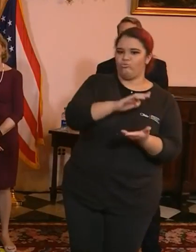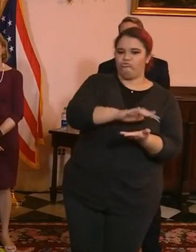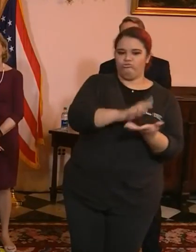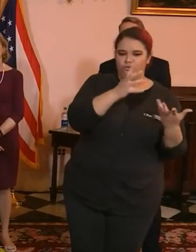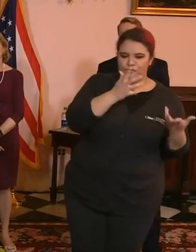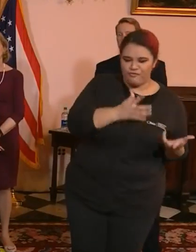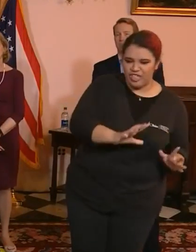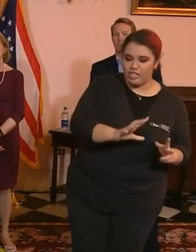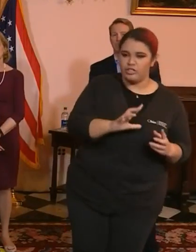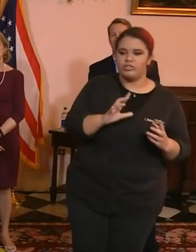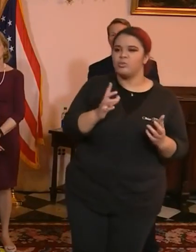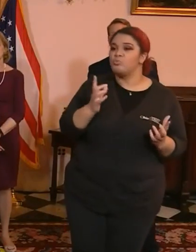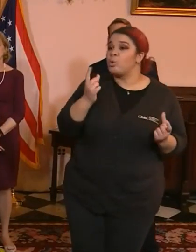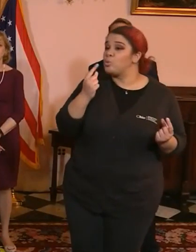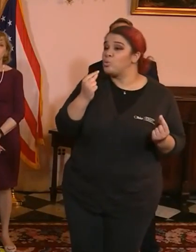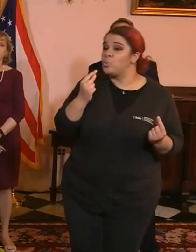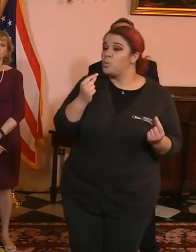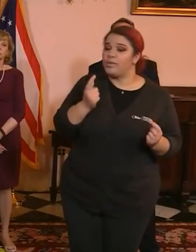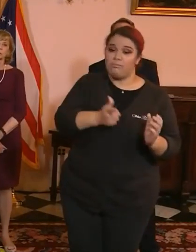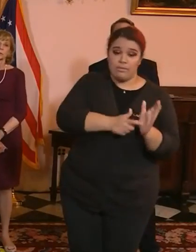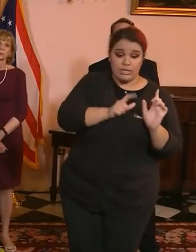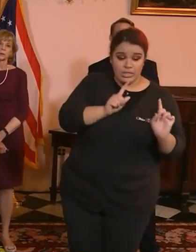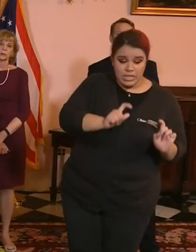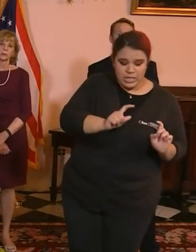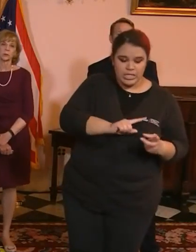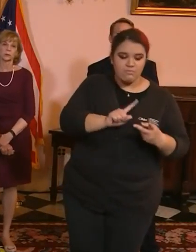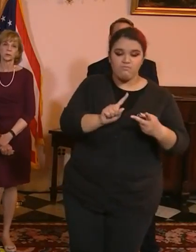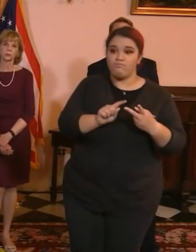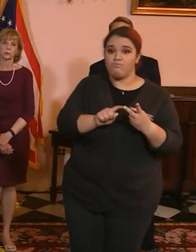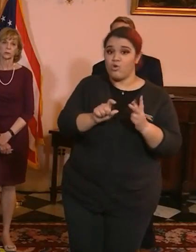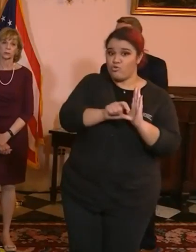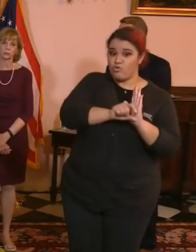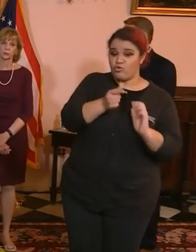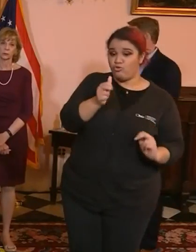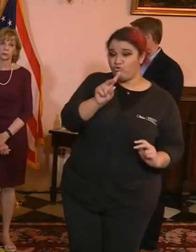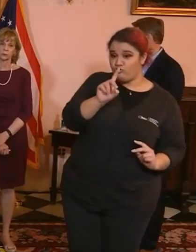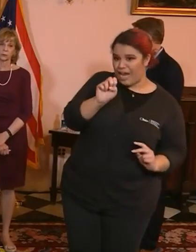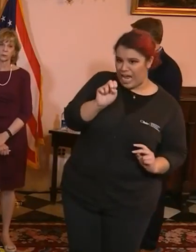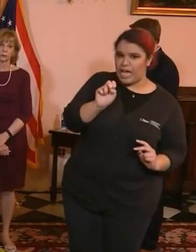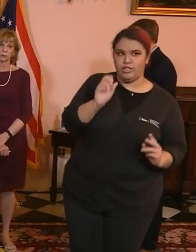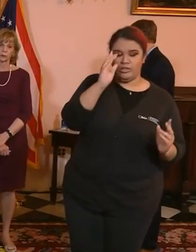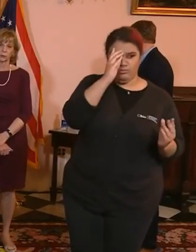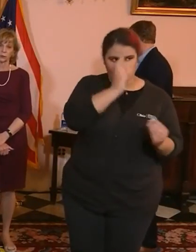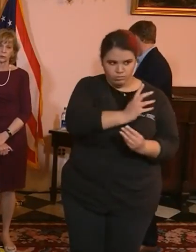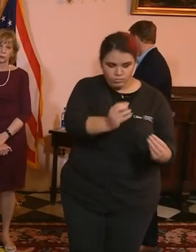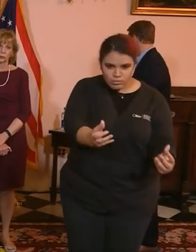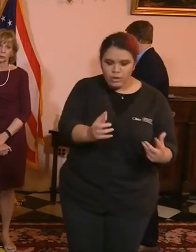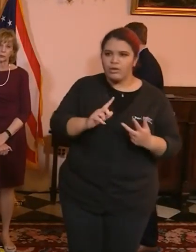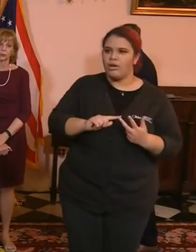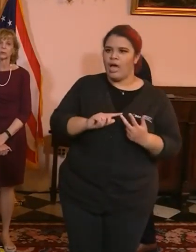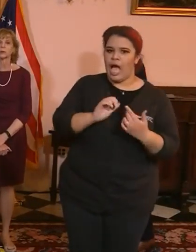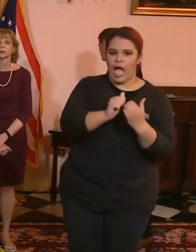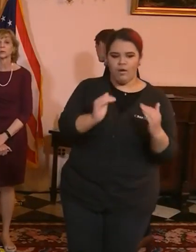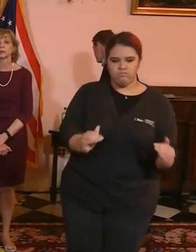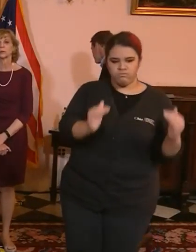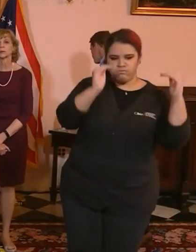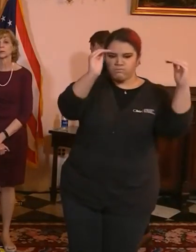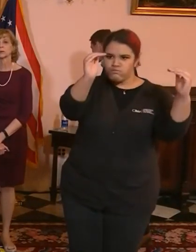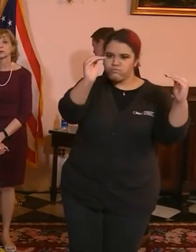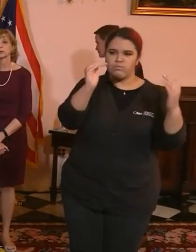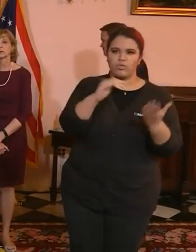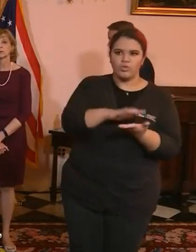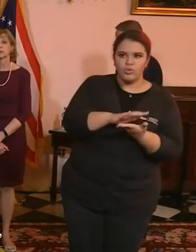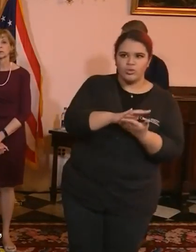sure. Students receiving grades, students moving on to the next grade next year, and then any provisions for graduating